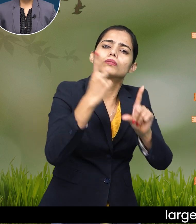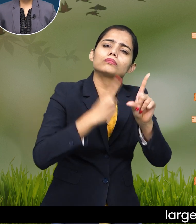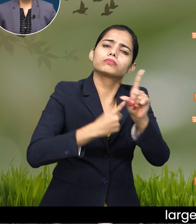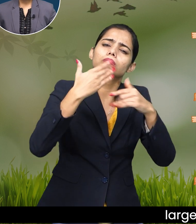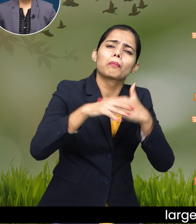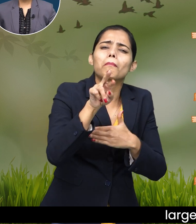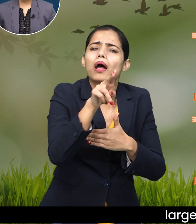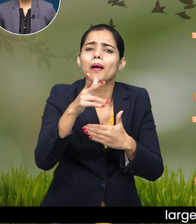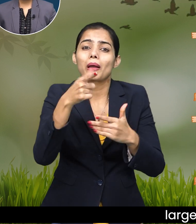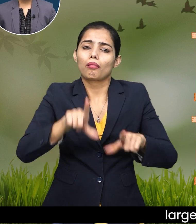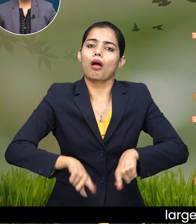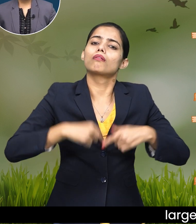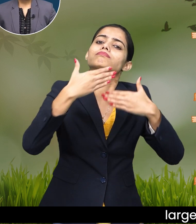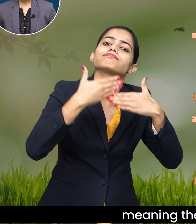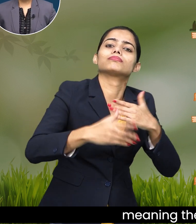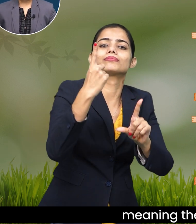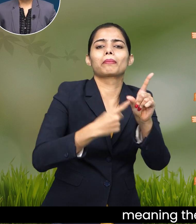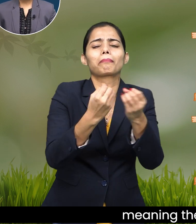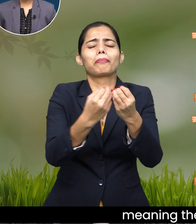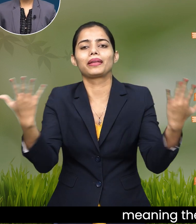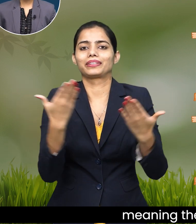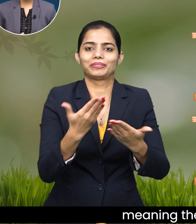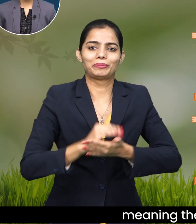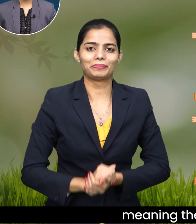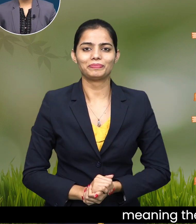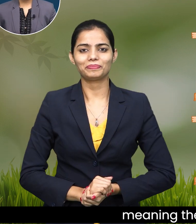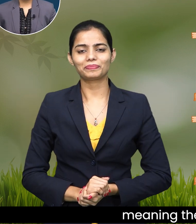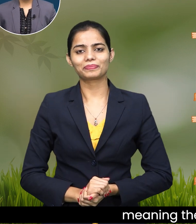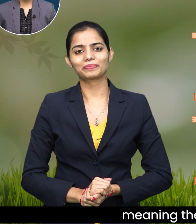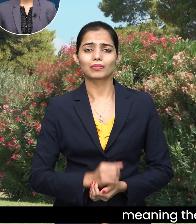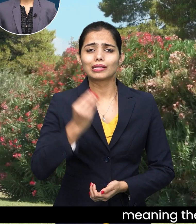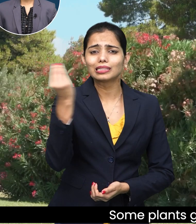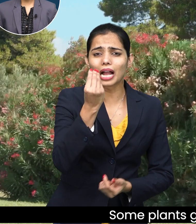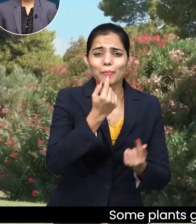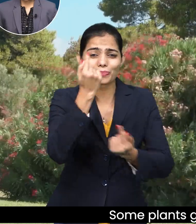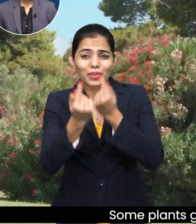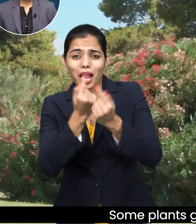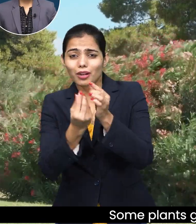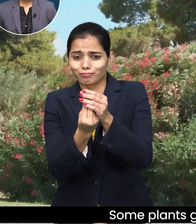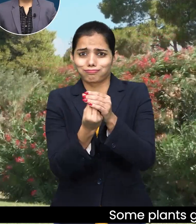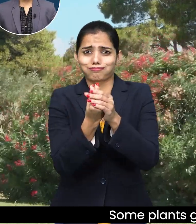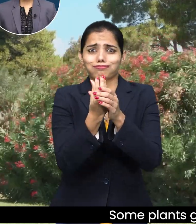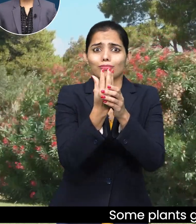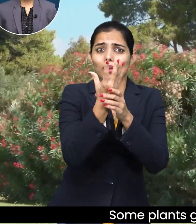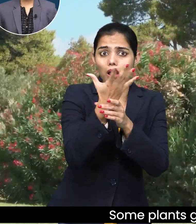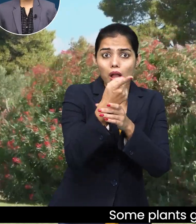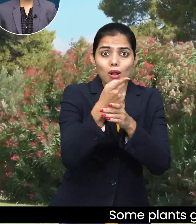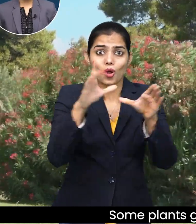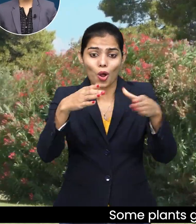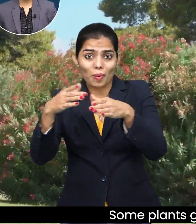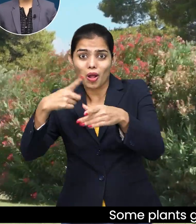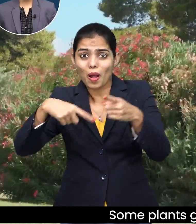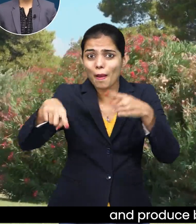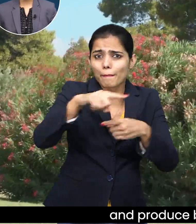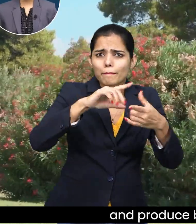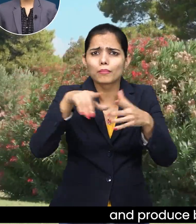large and perennial, meaning they live for many years. Some plants grow close to the